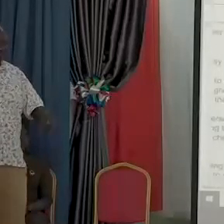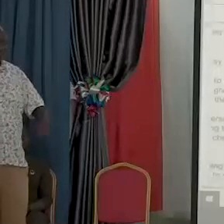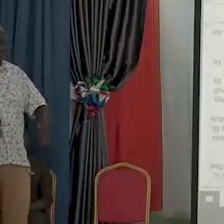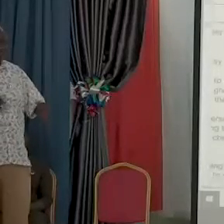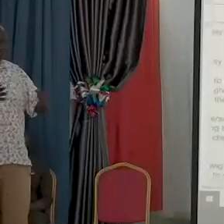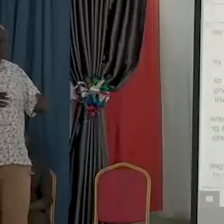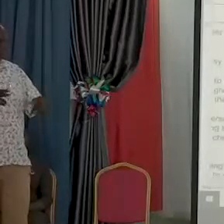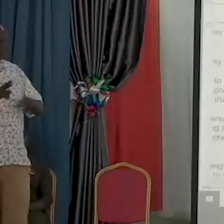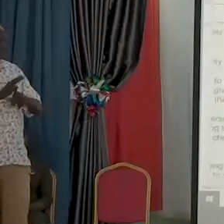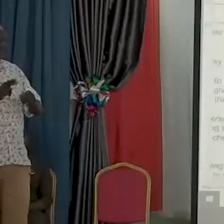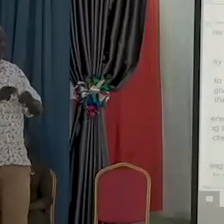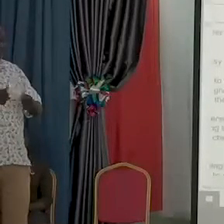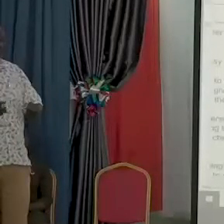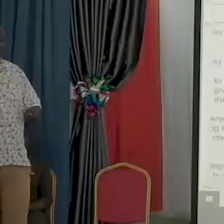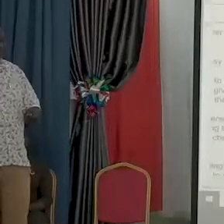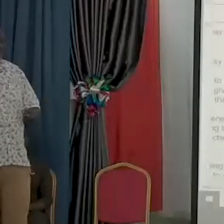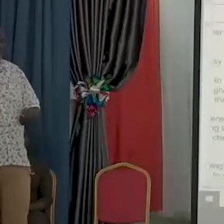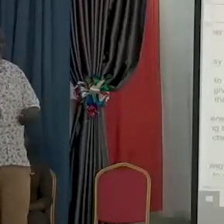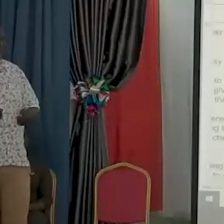sit there. So